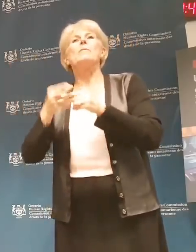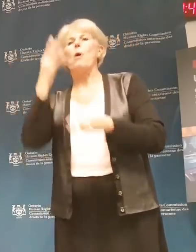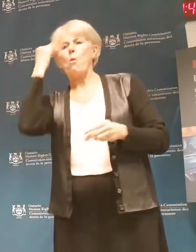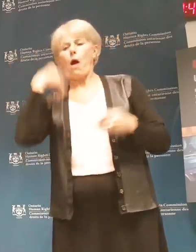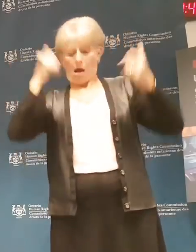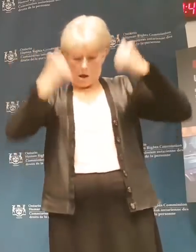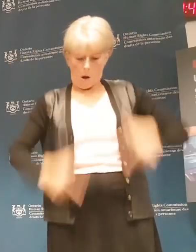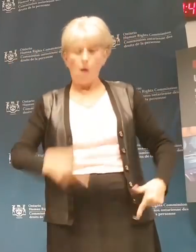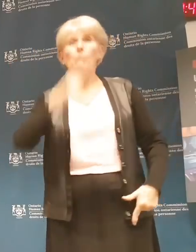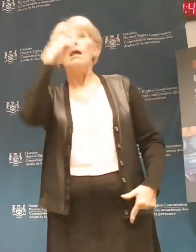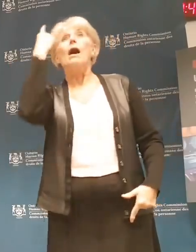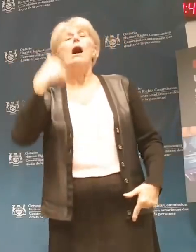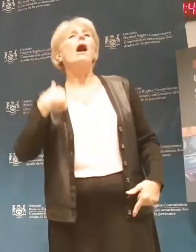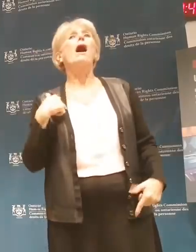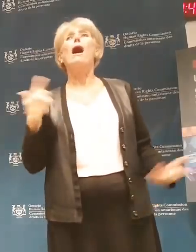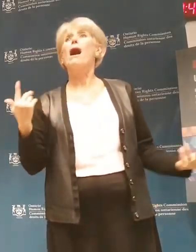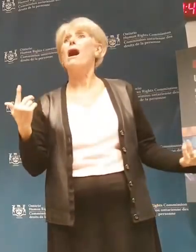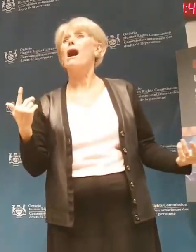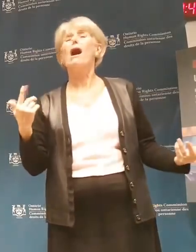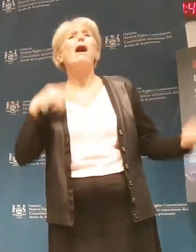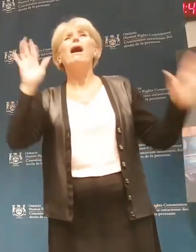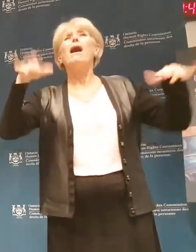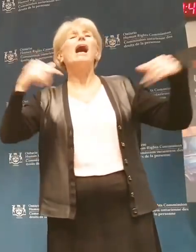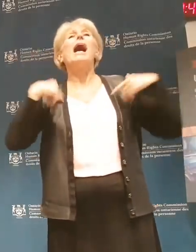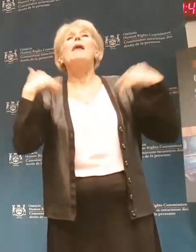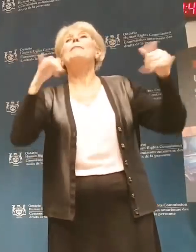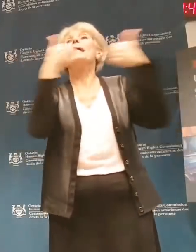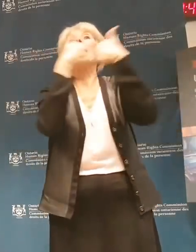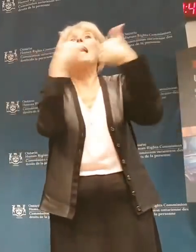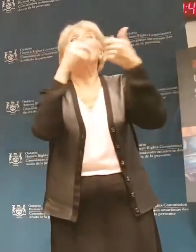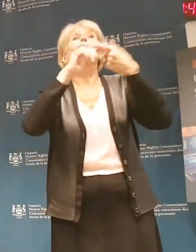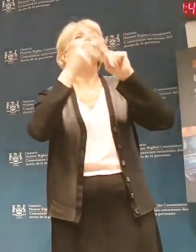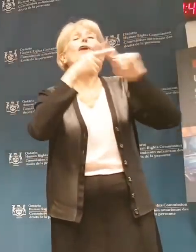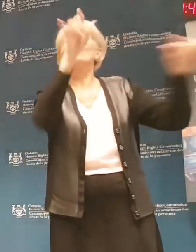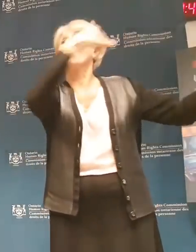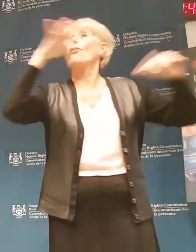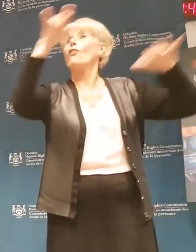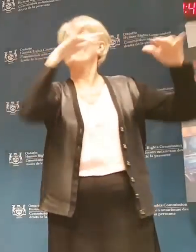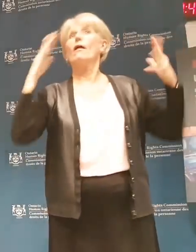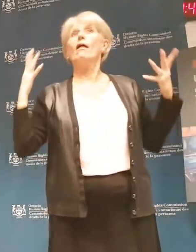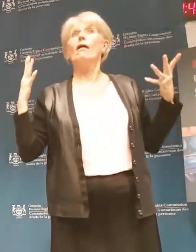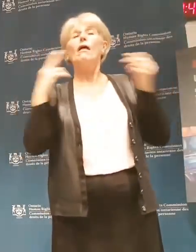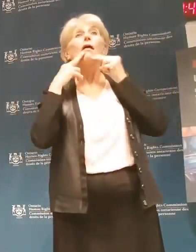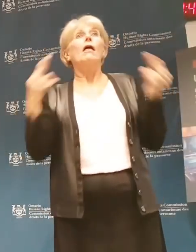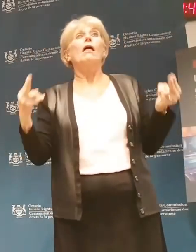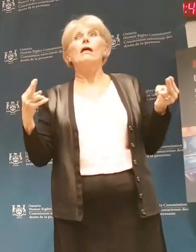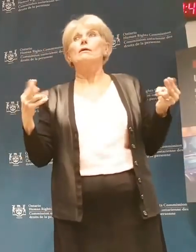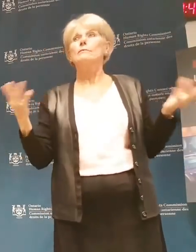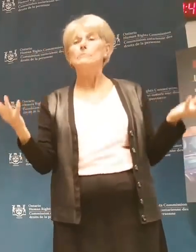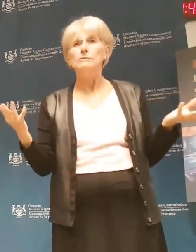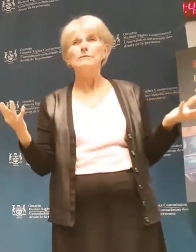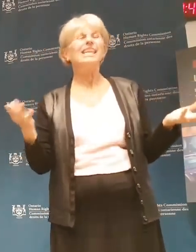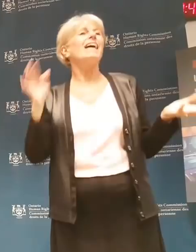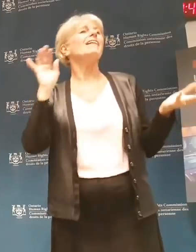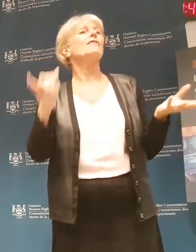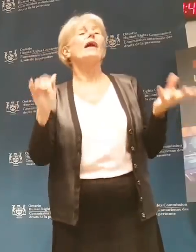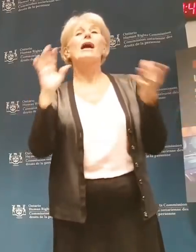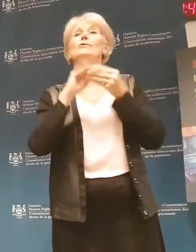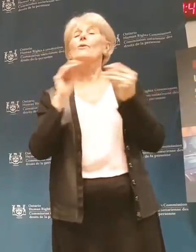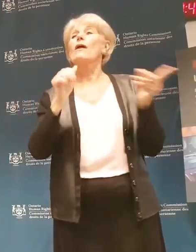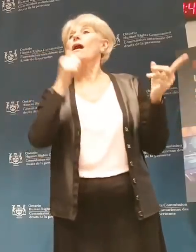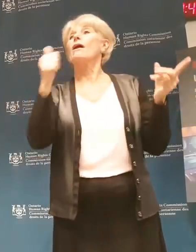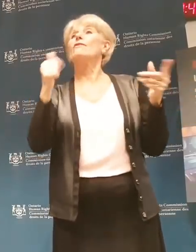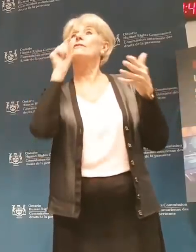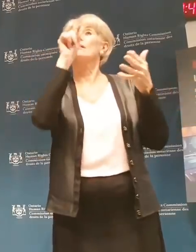wearing all black." He was released after he explained he was playing a game with his friends. Again, to reiterate, these stories, compared to others we